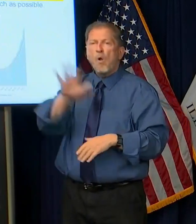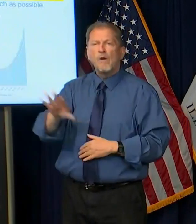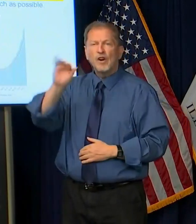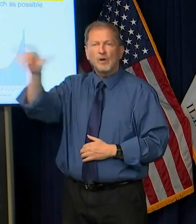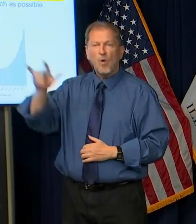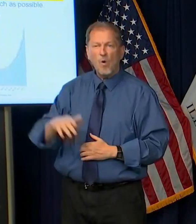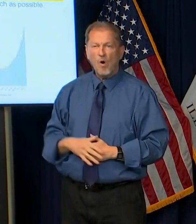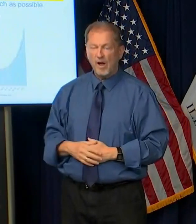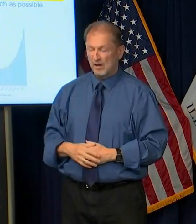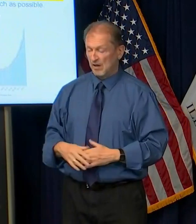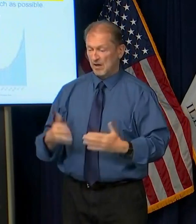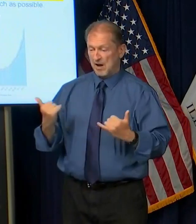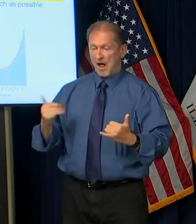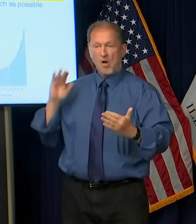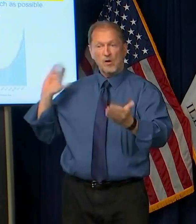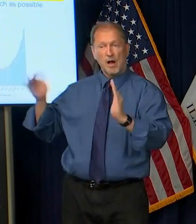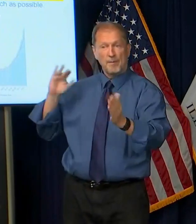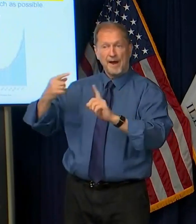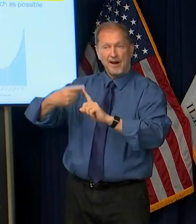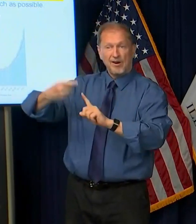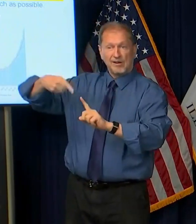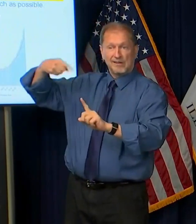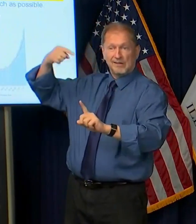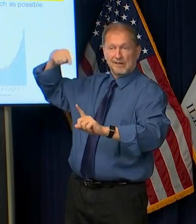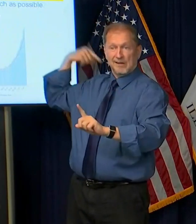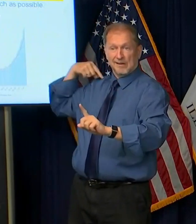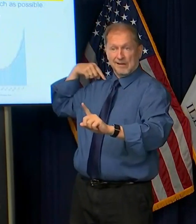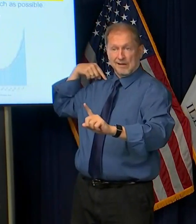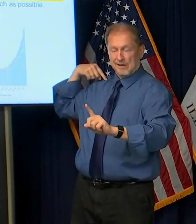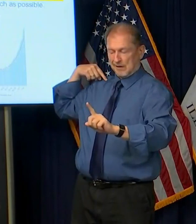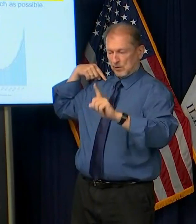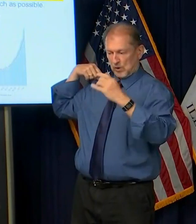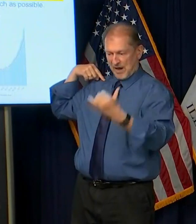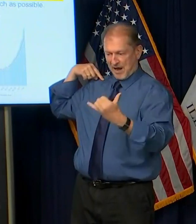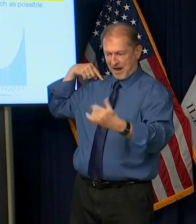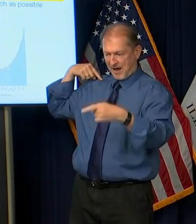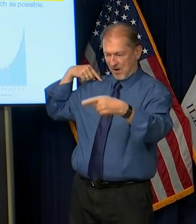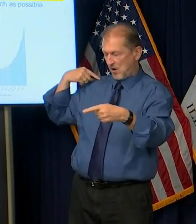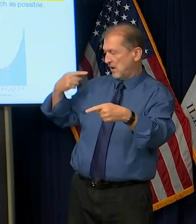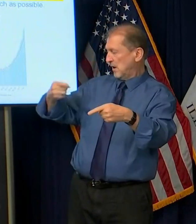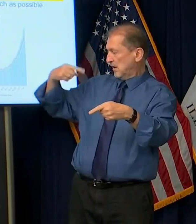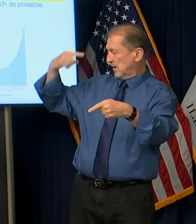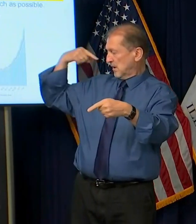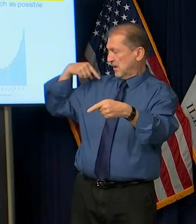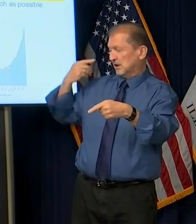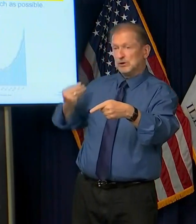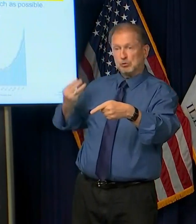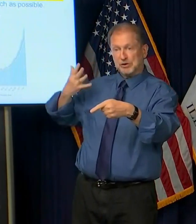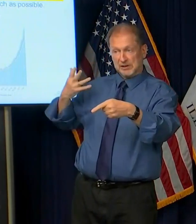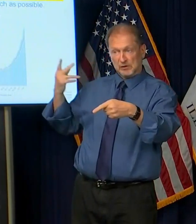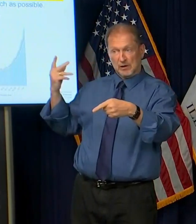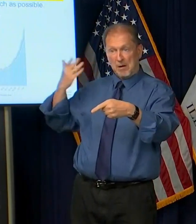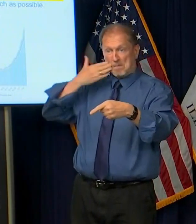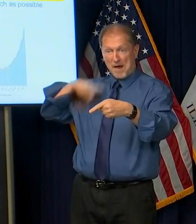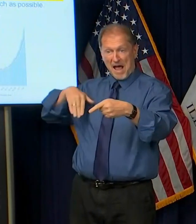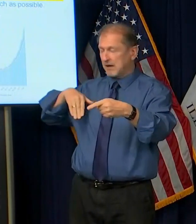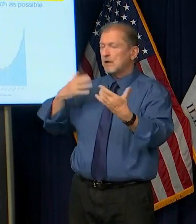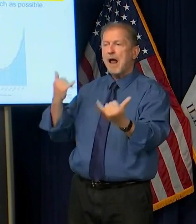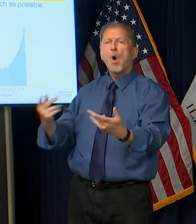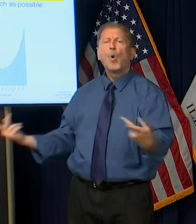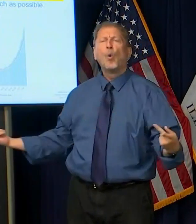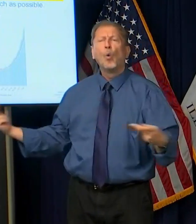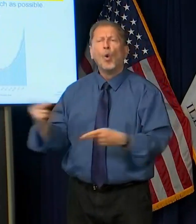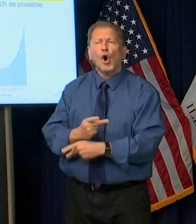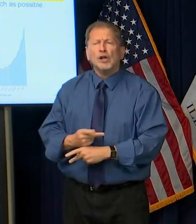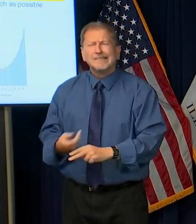are in the hospital battling COVID-19 now than we saw at our highest average in the spring. And increasingly, we